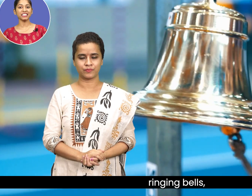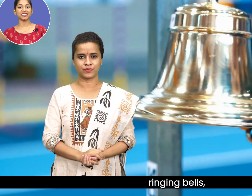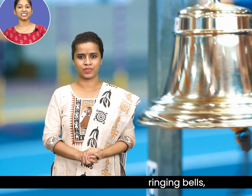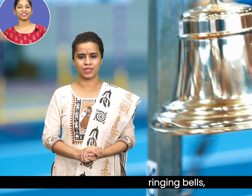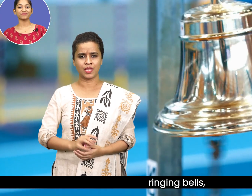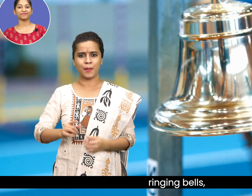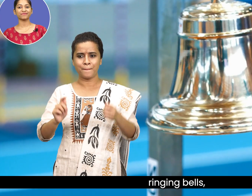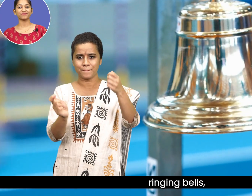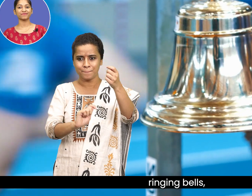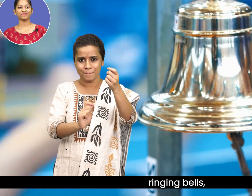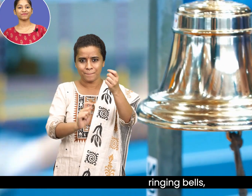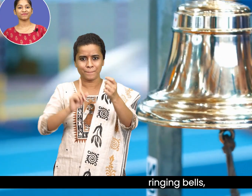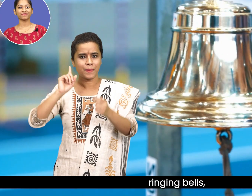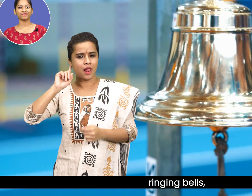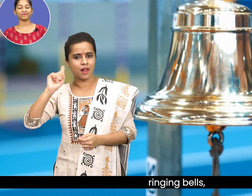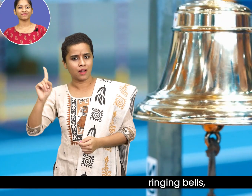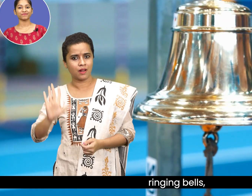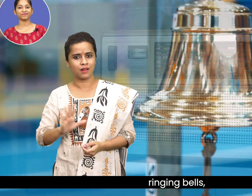ringing bells,